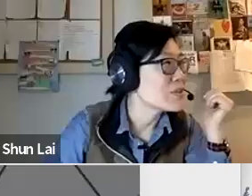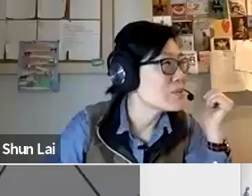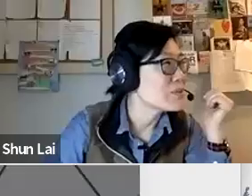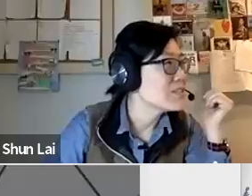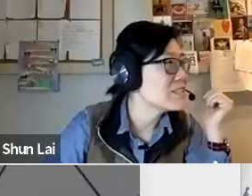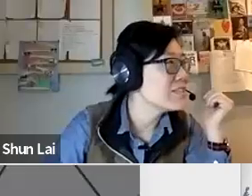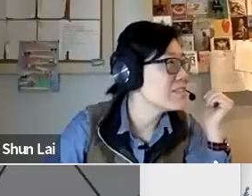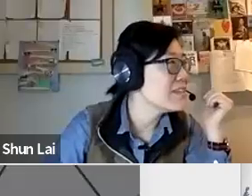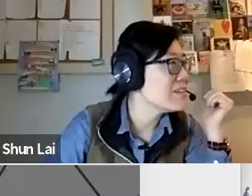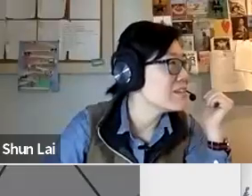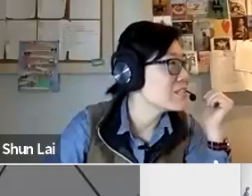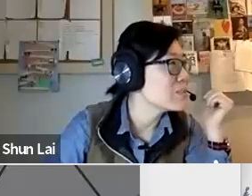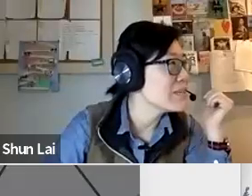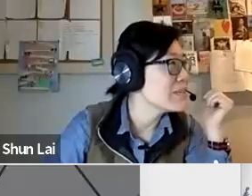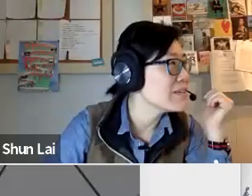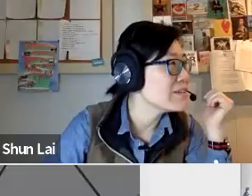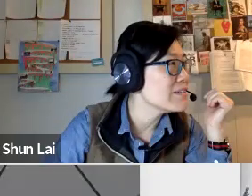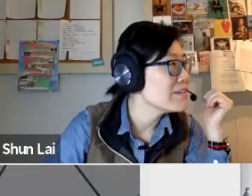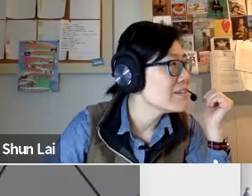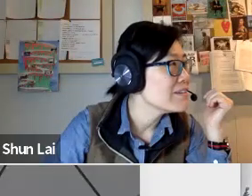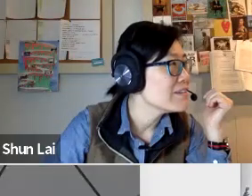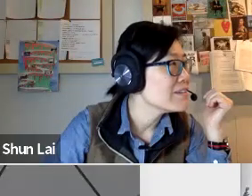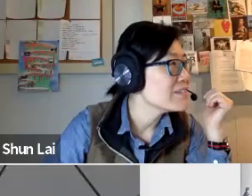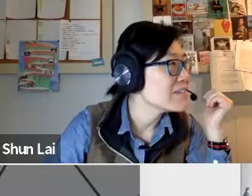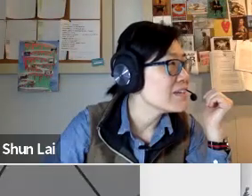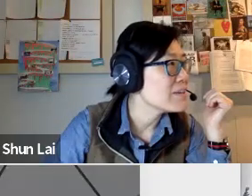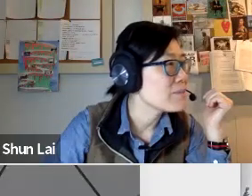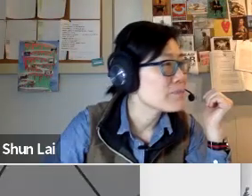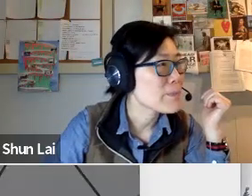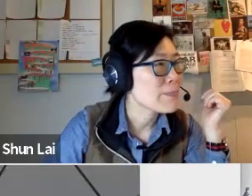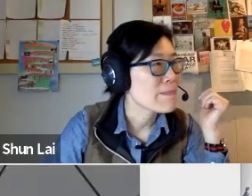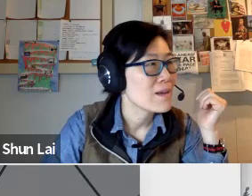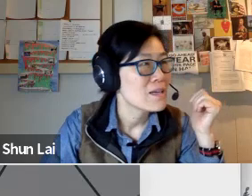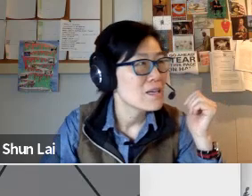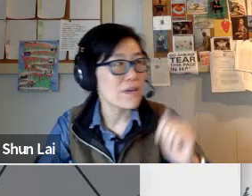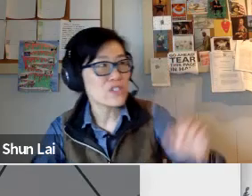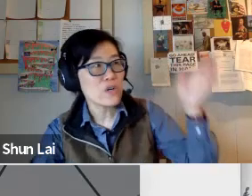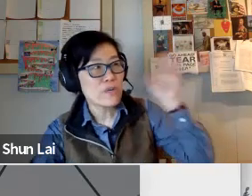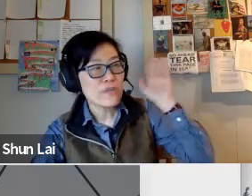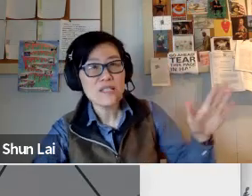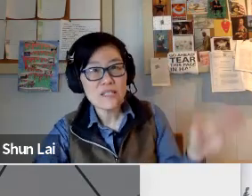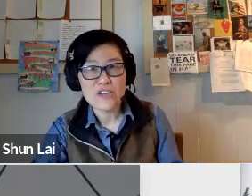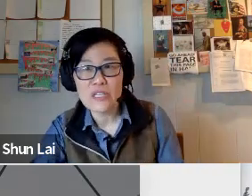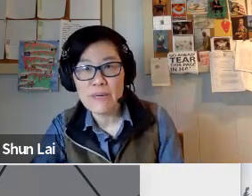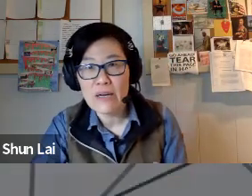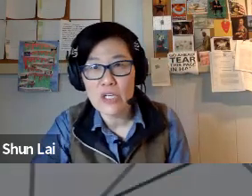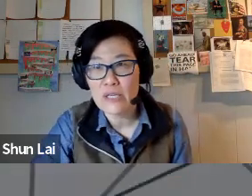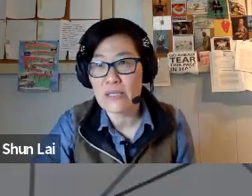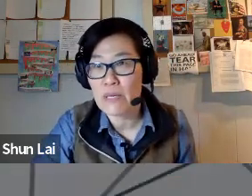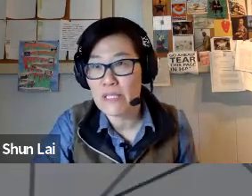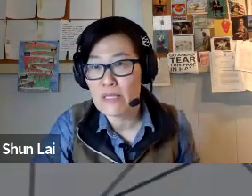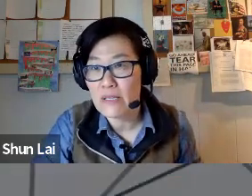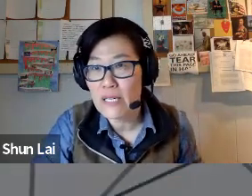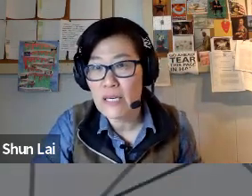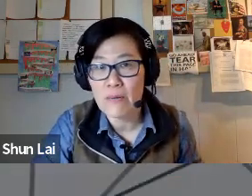Yishan's incredible skill set on display here. Okay. All right, so this is the session about hooks